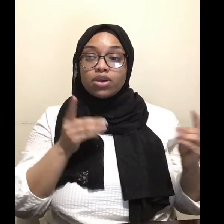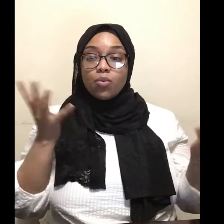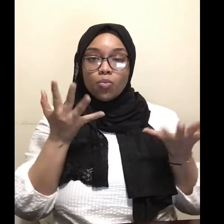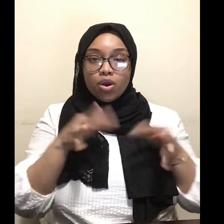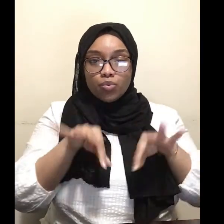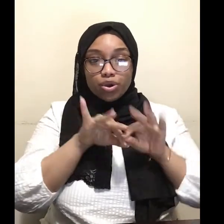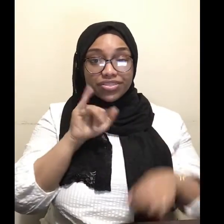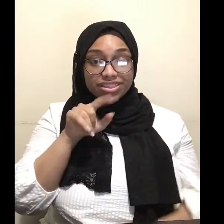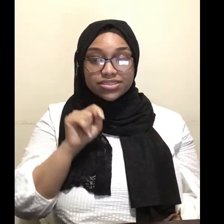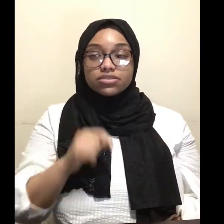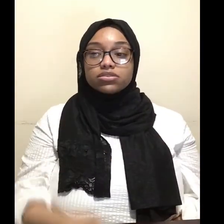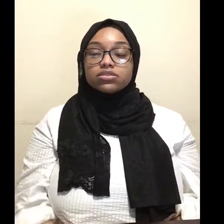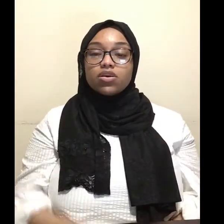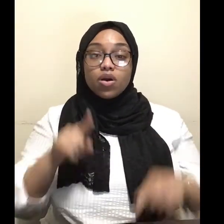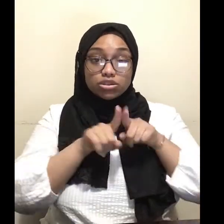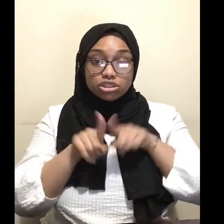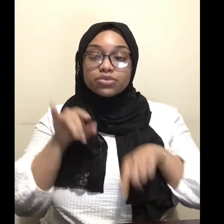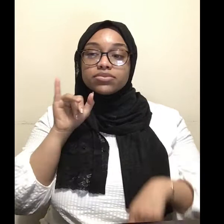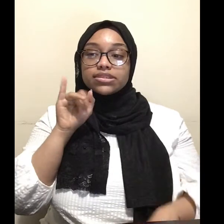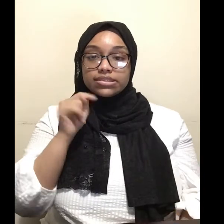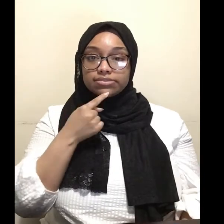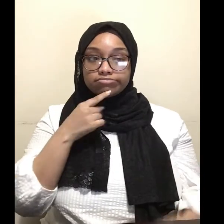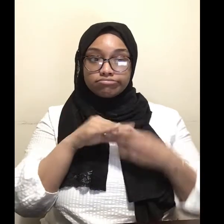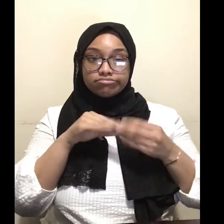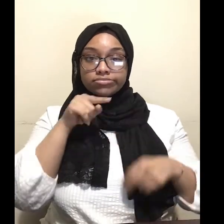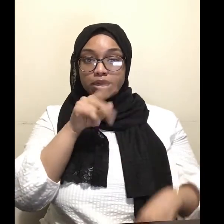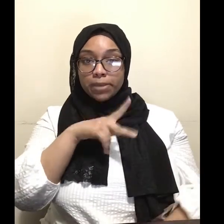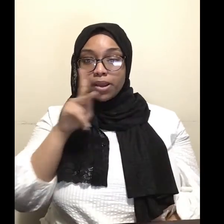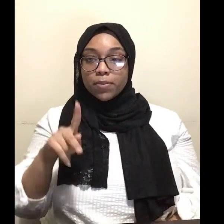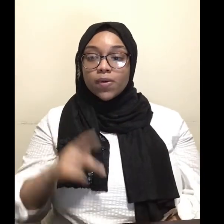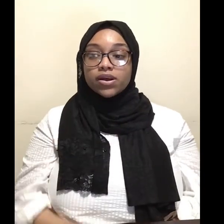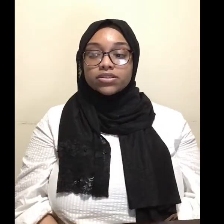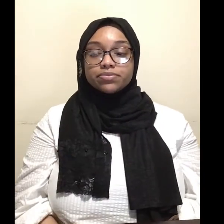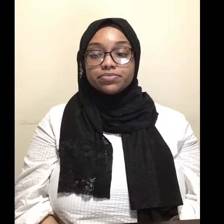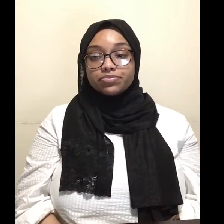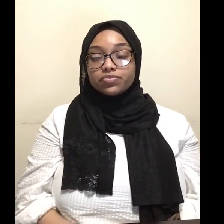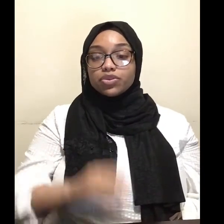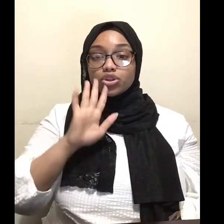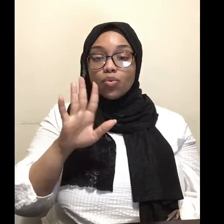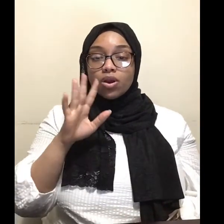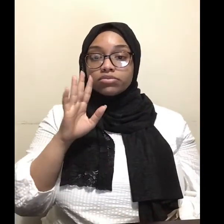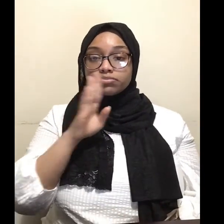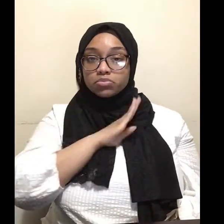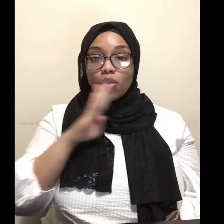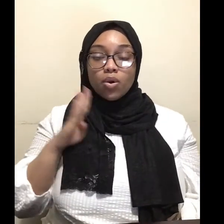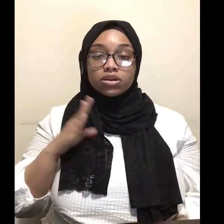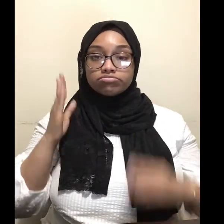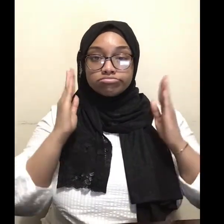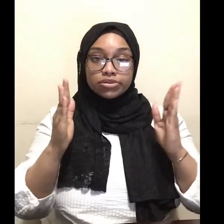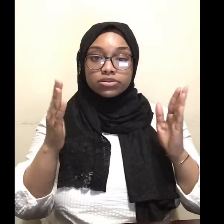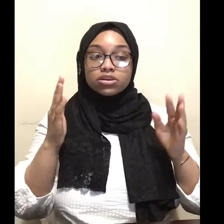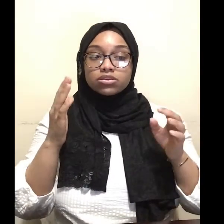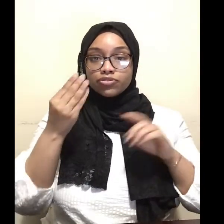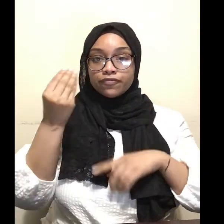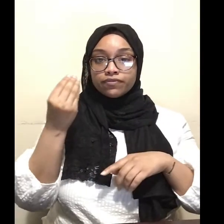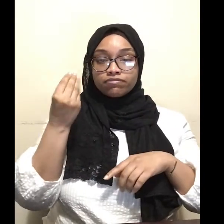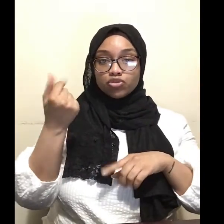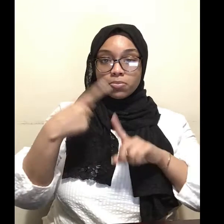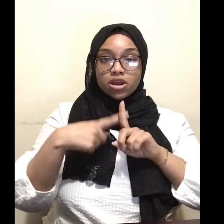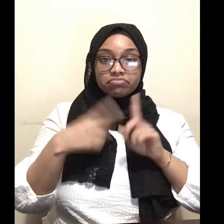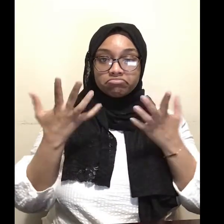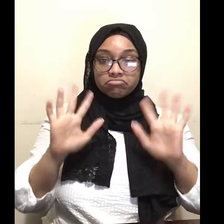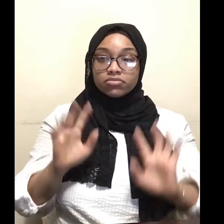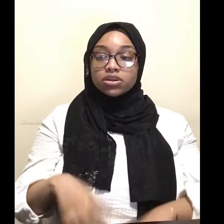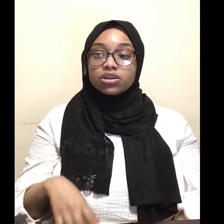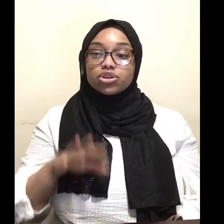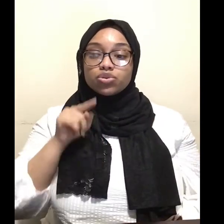everyone, and that you can manage a little bit longer. However, if it really is affecting you negatively, feel free to move forward with a plan